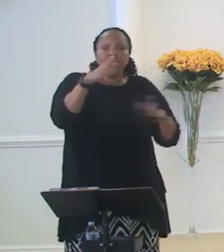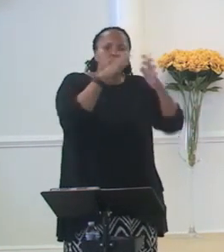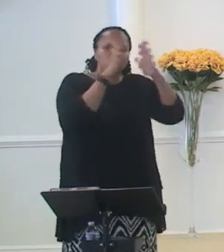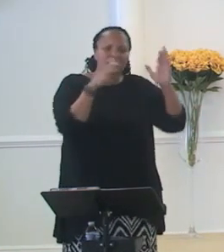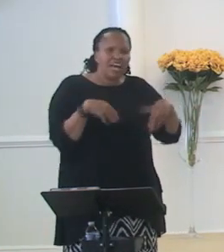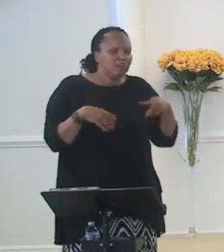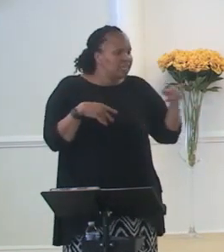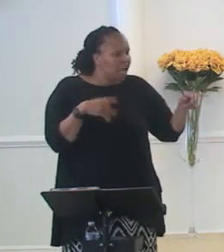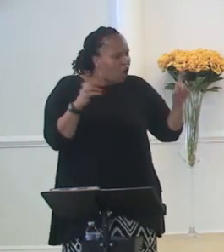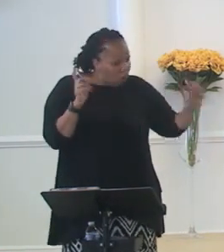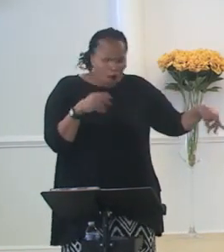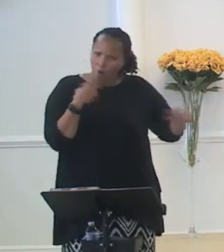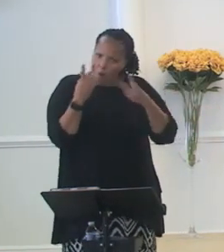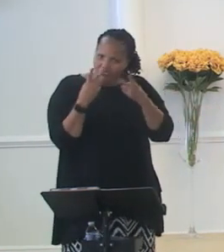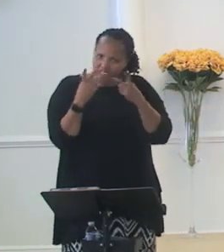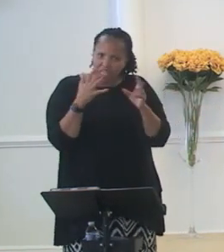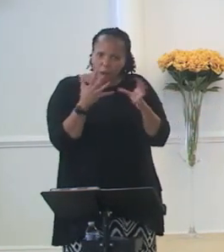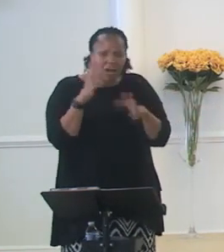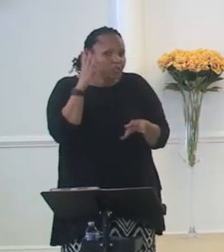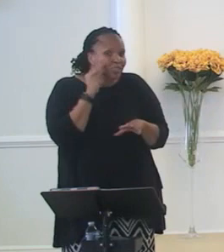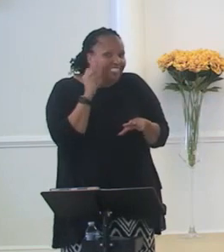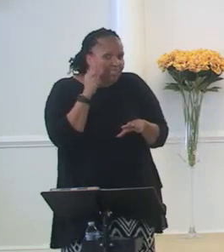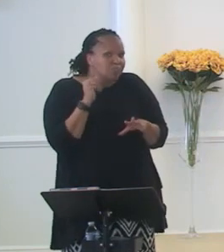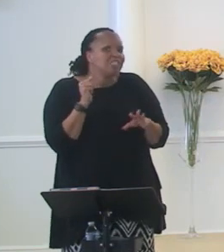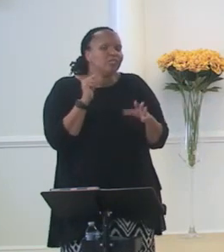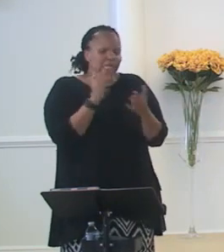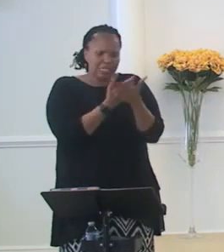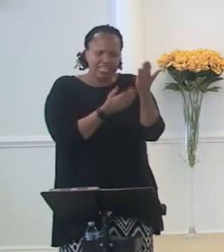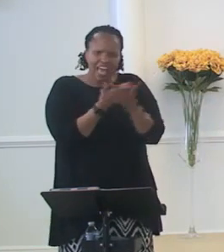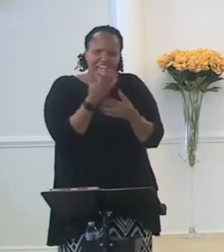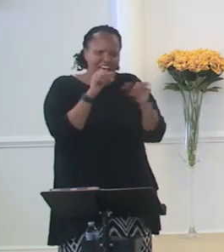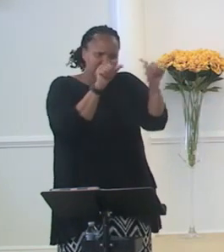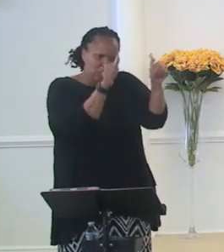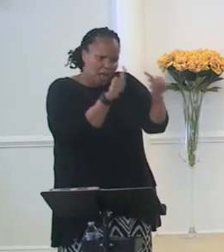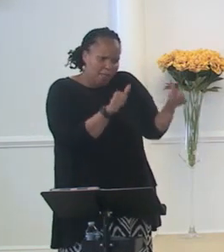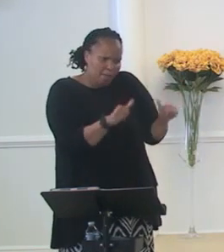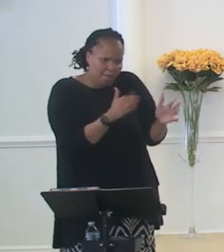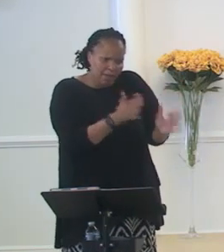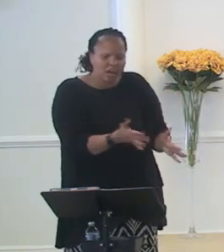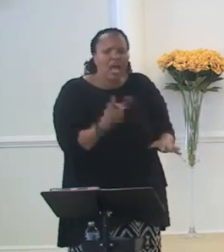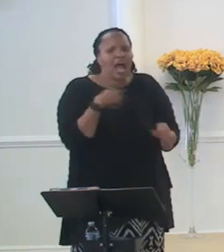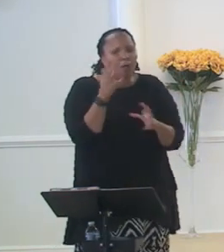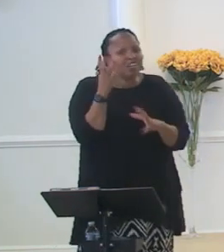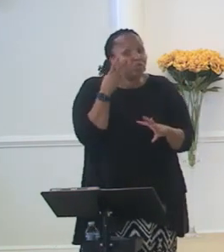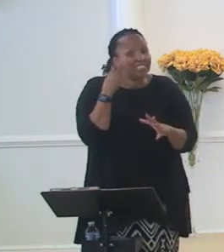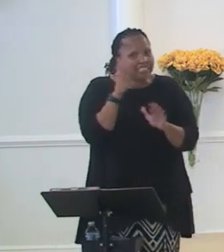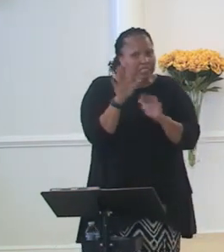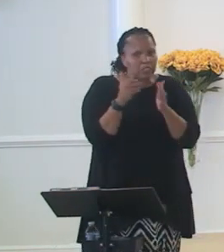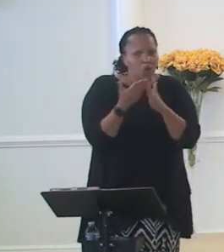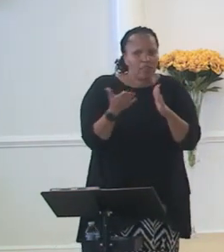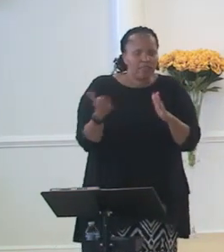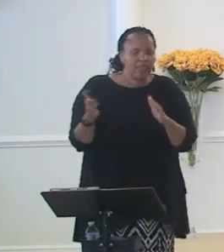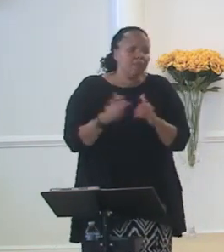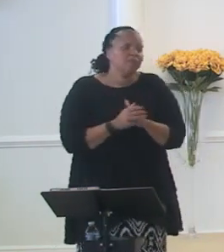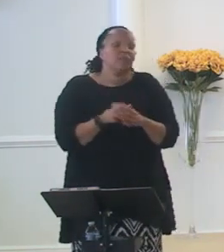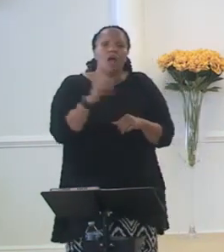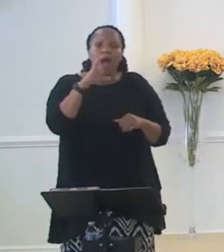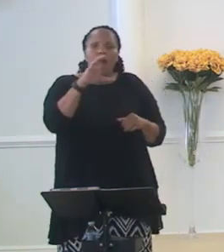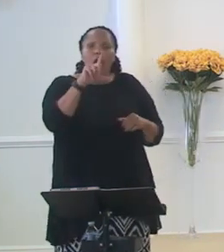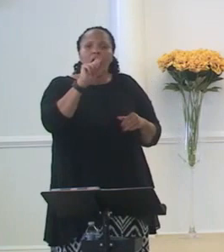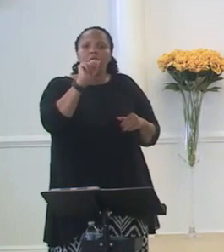to experience the hand of the potter and the brokenness. And I want you to see the whole thing. The clay